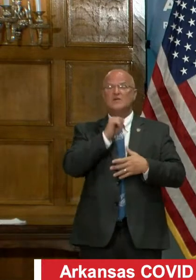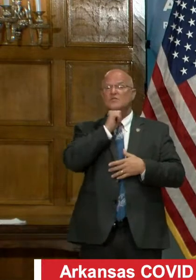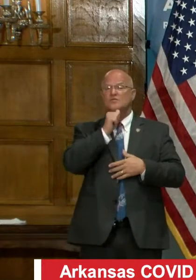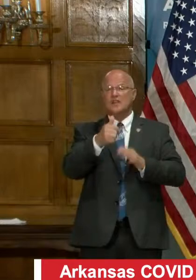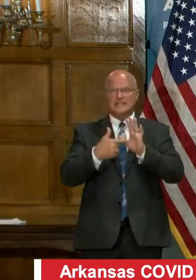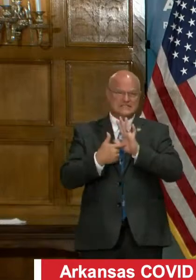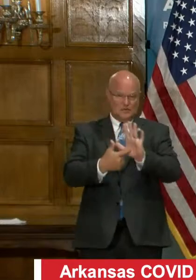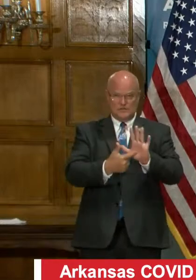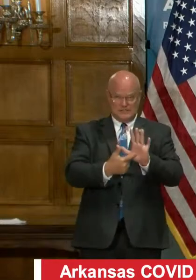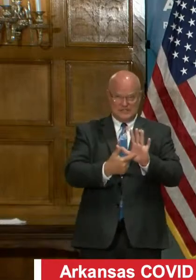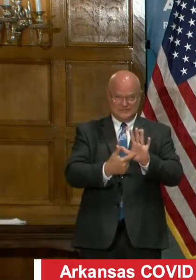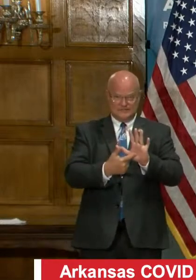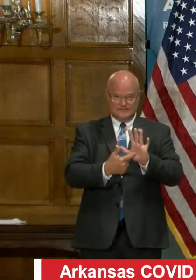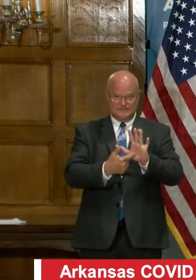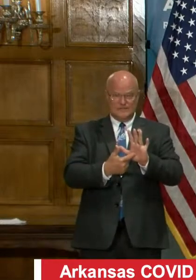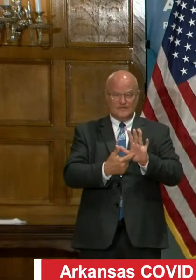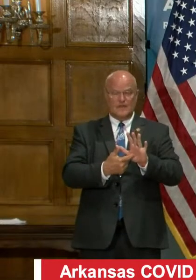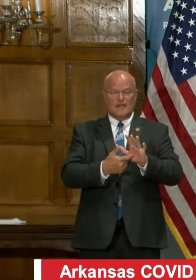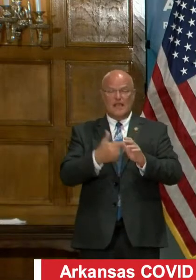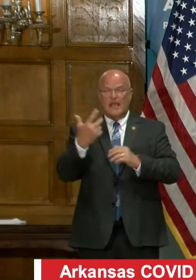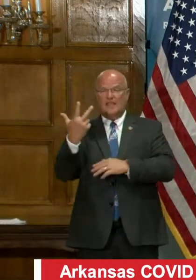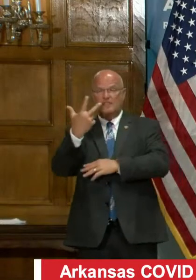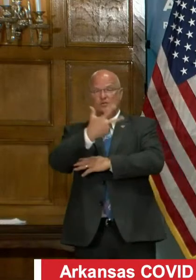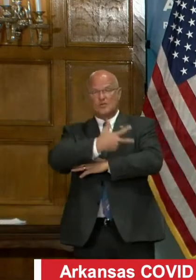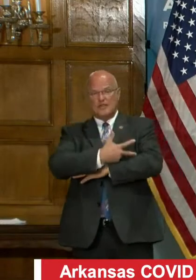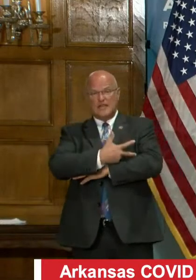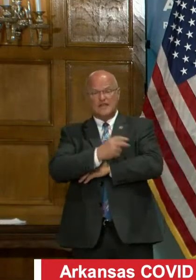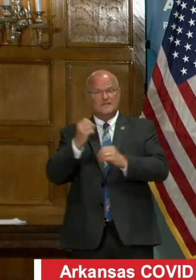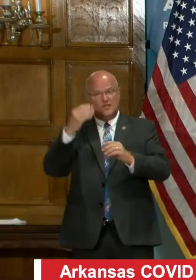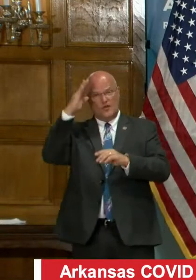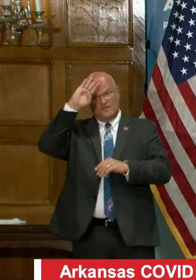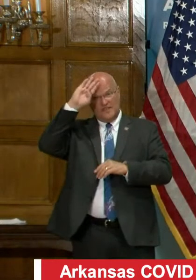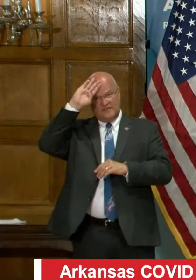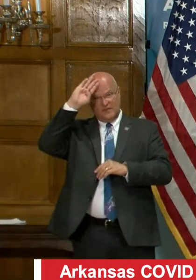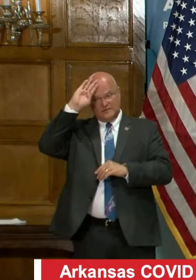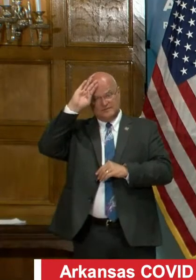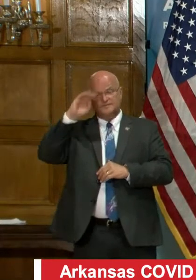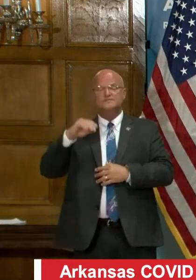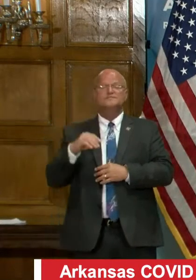not symptomatic, and at least 3 days of no fever.